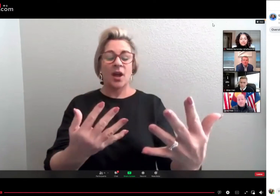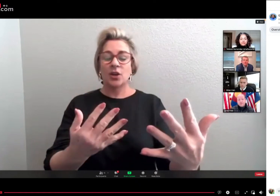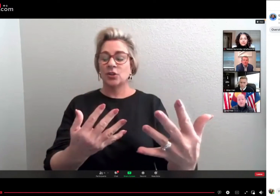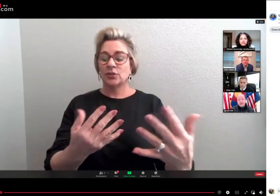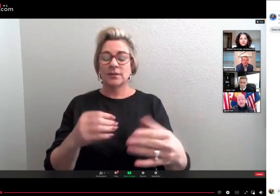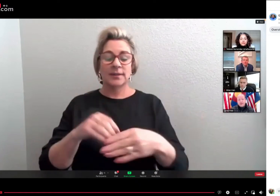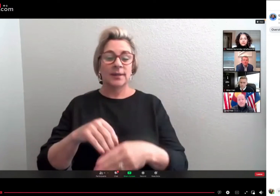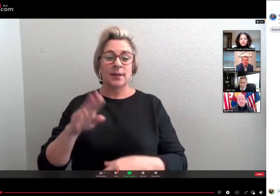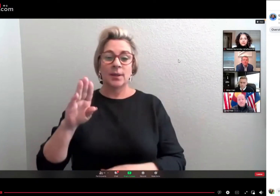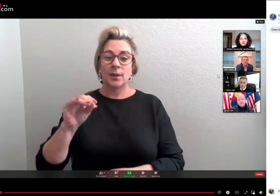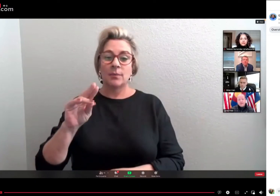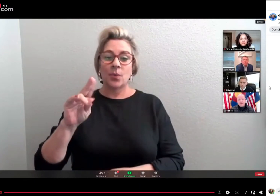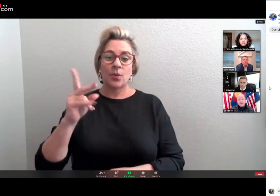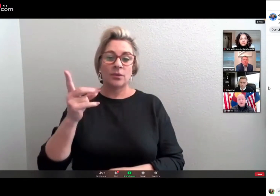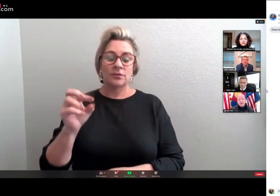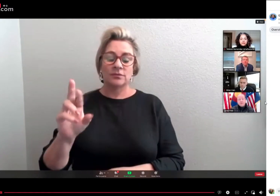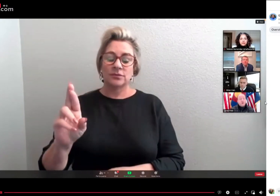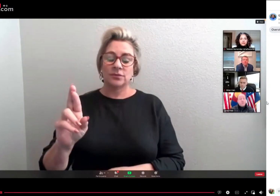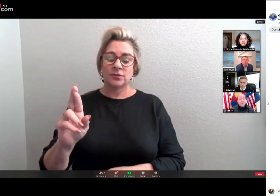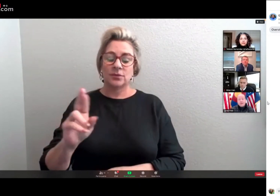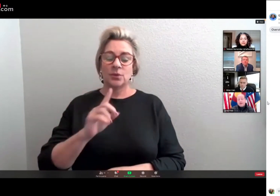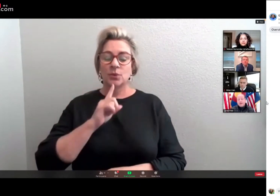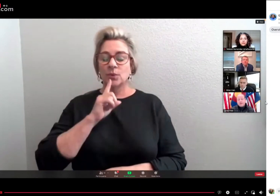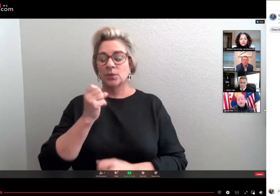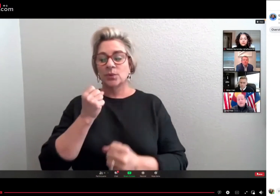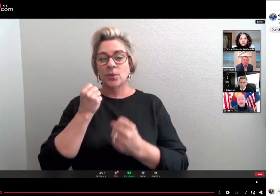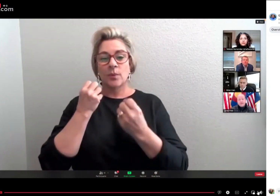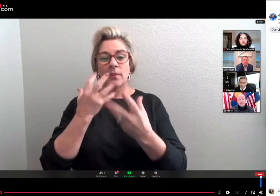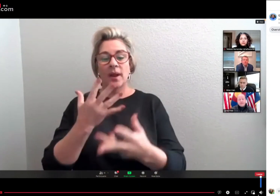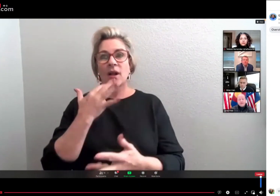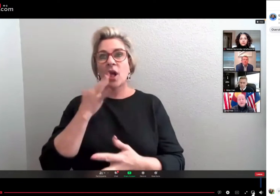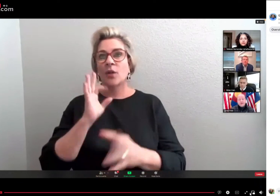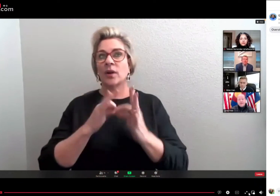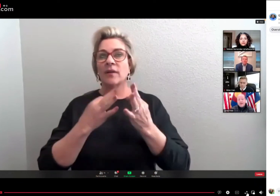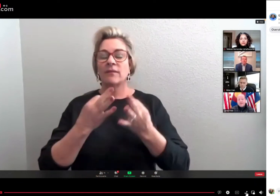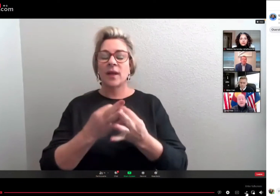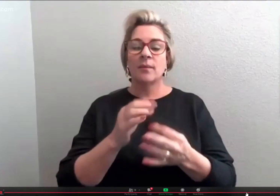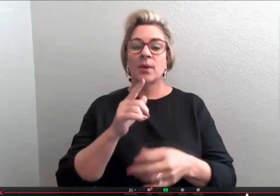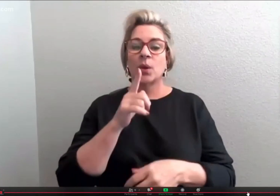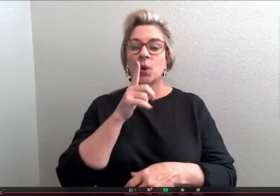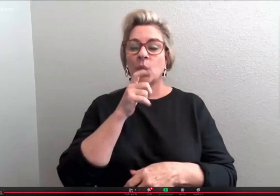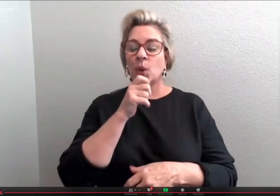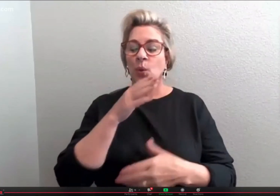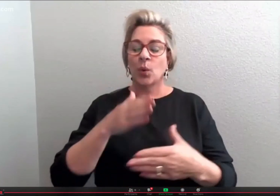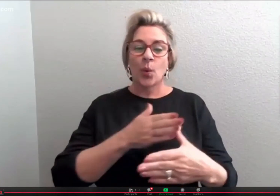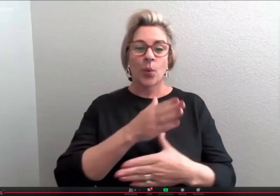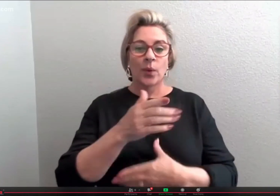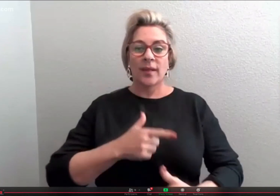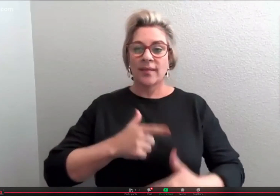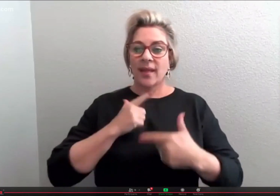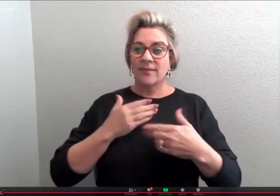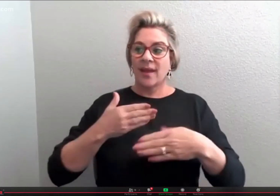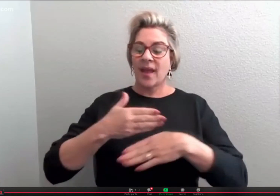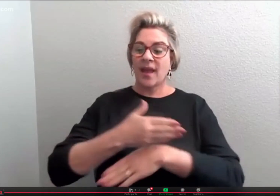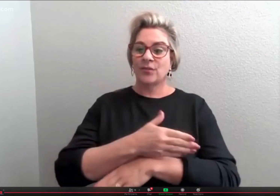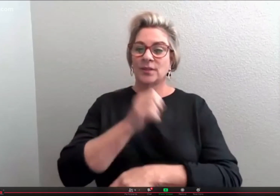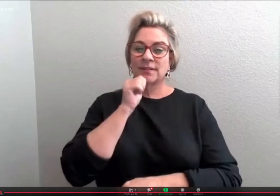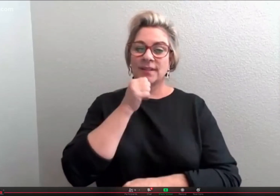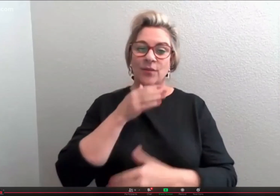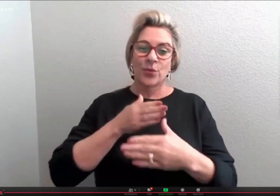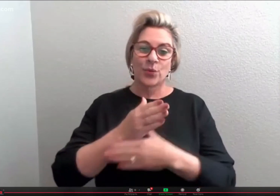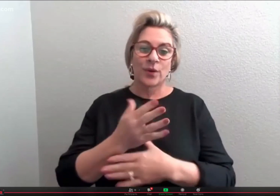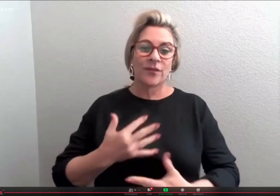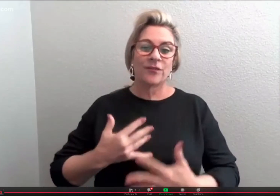the fires in Boulder County. There are so many Colorado families that are navigating life after losing everything